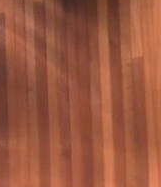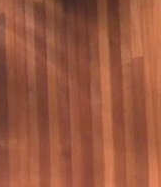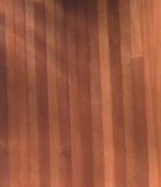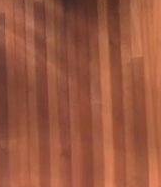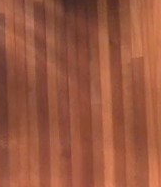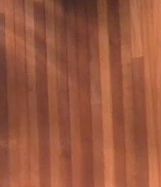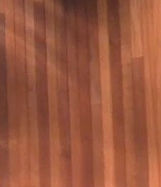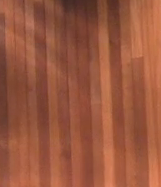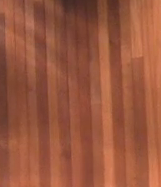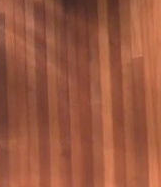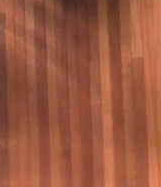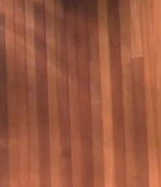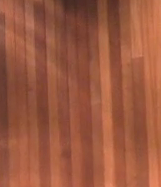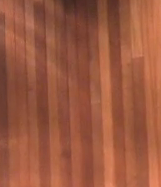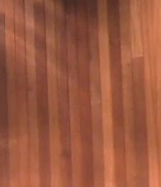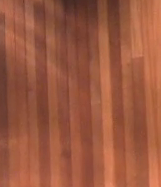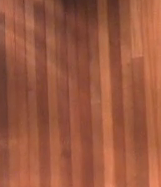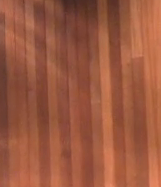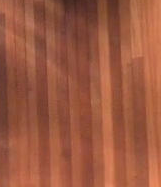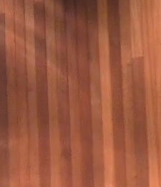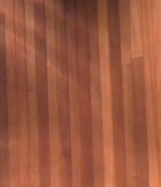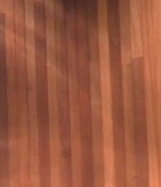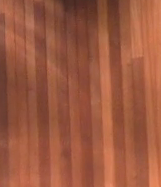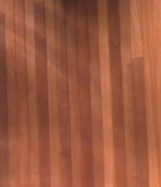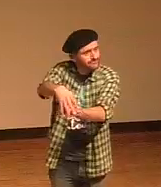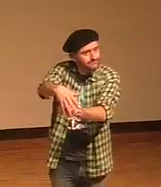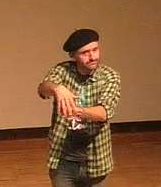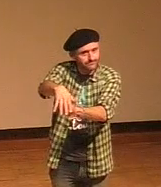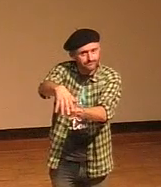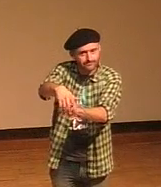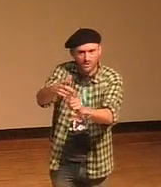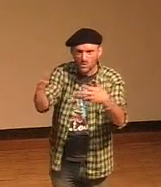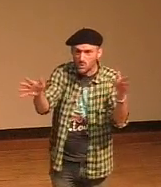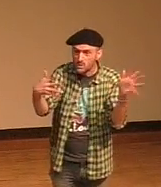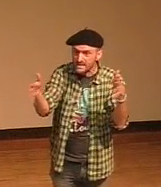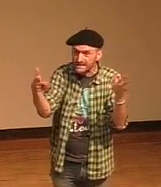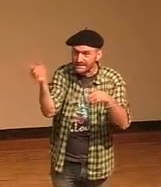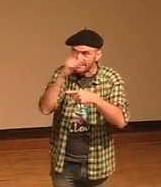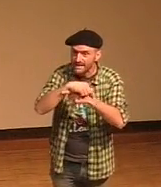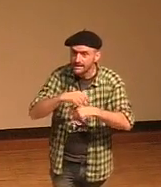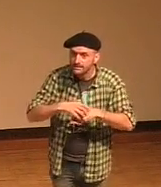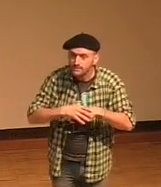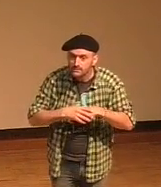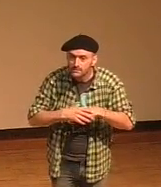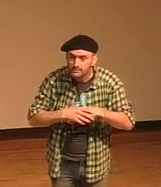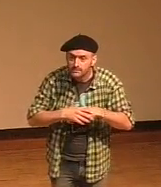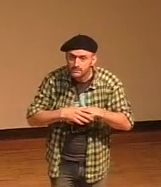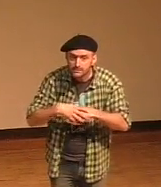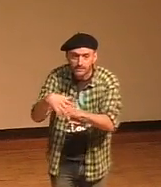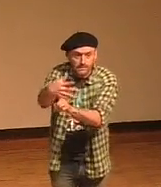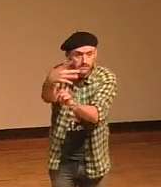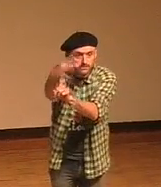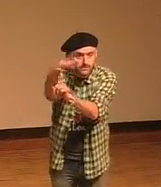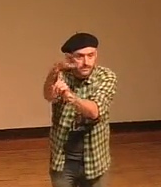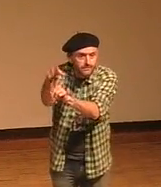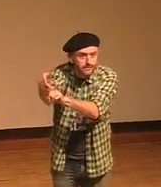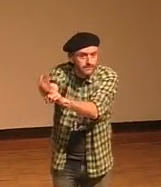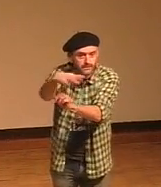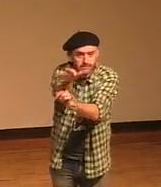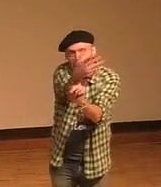You can see it in my body. I'm happy, I'm just dangling there. The winds come one day, and I'm